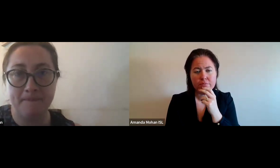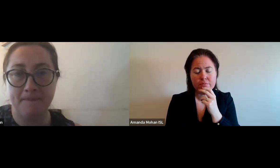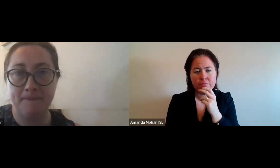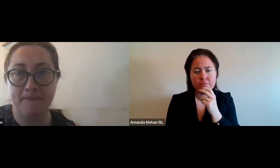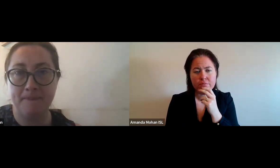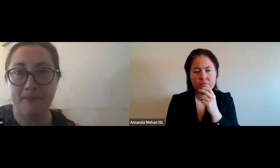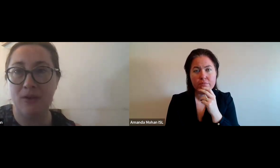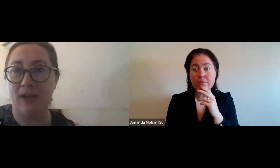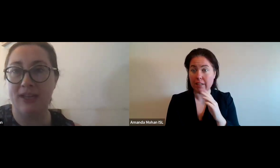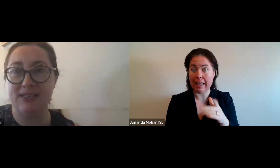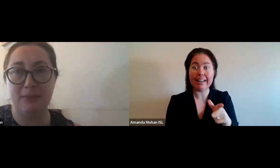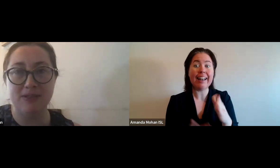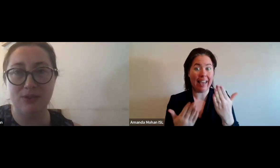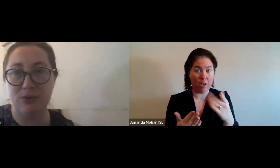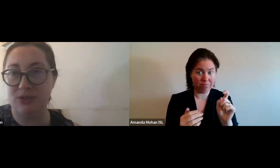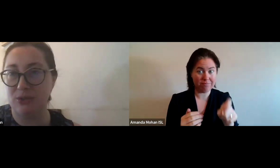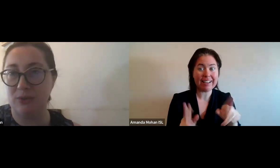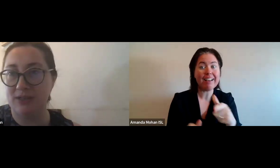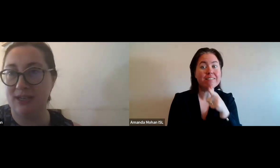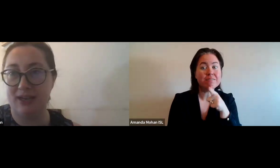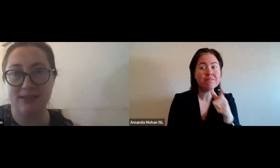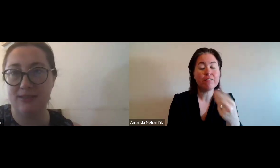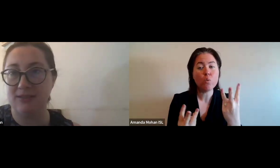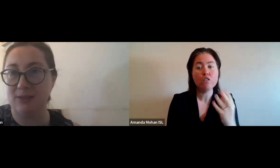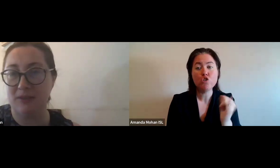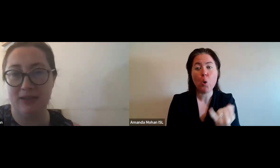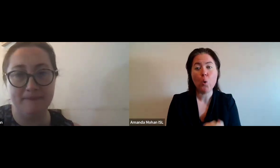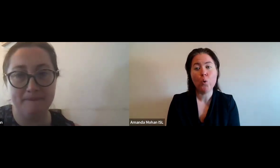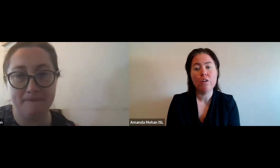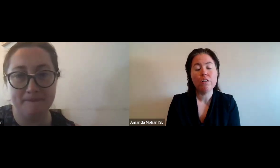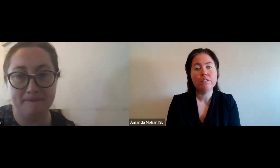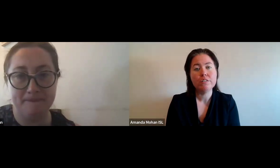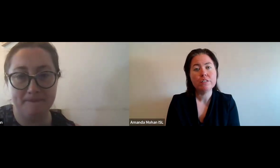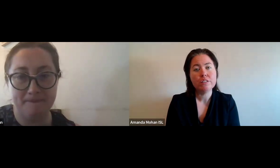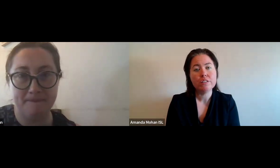It's enabled. Okay, it's enabled. So Joe, did you want to ask something?